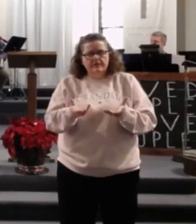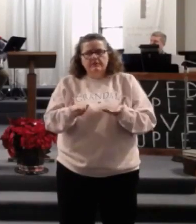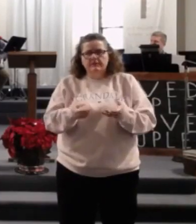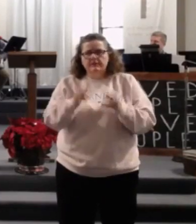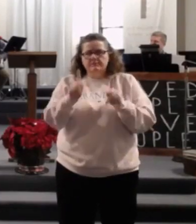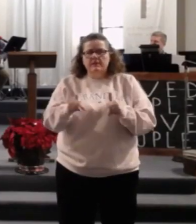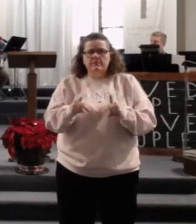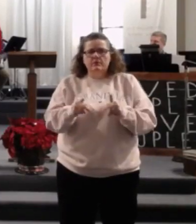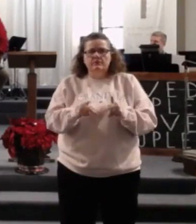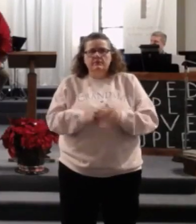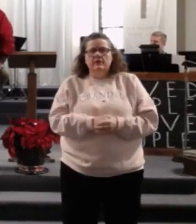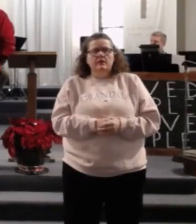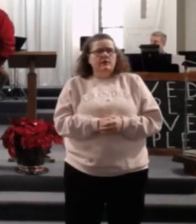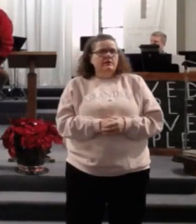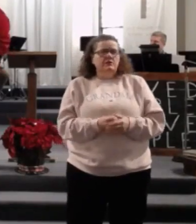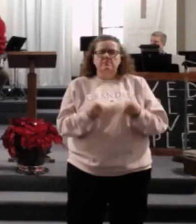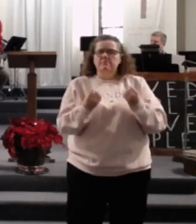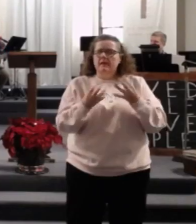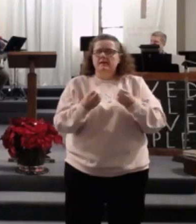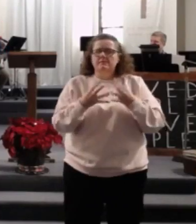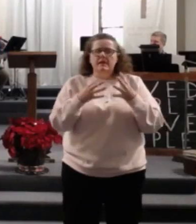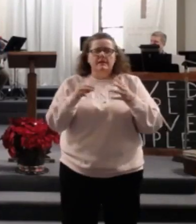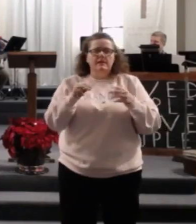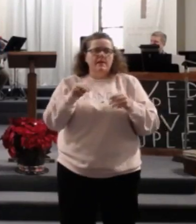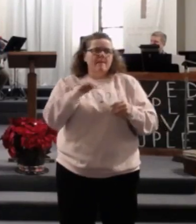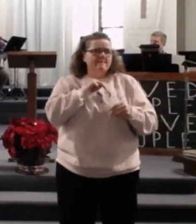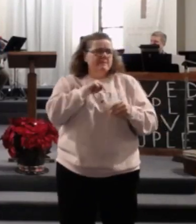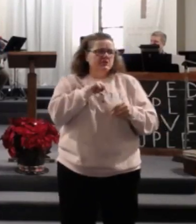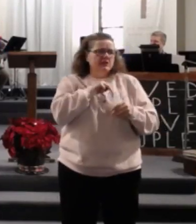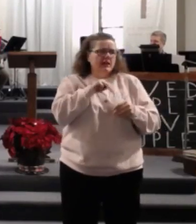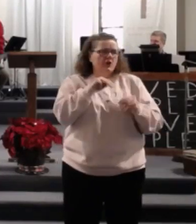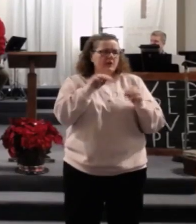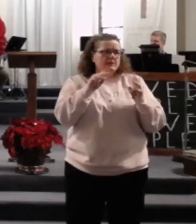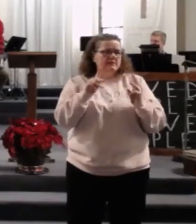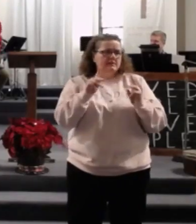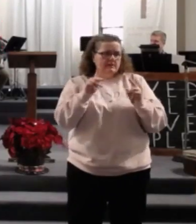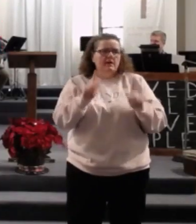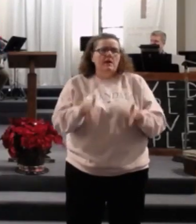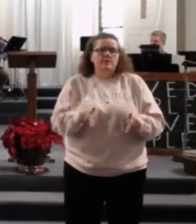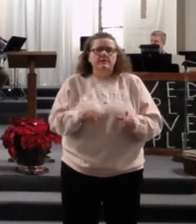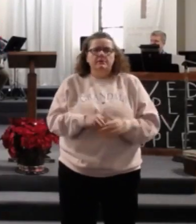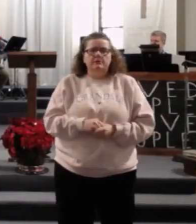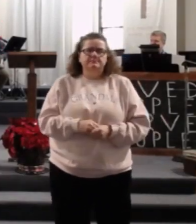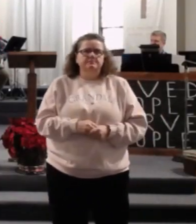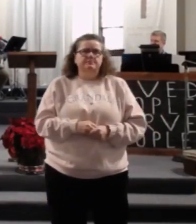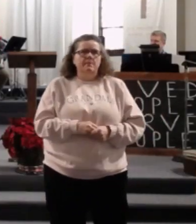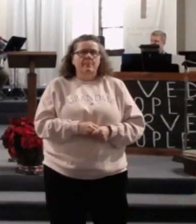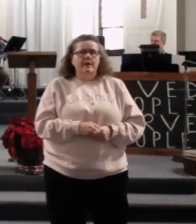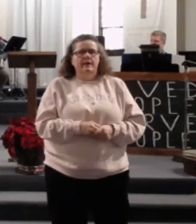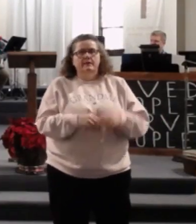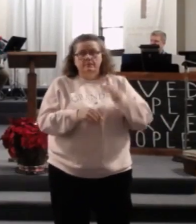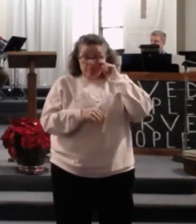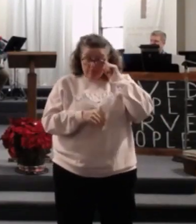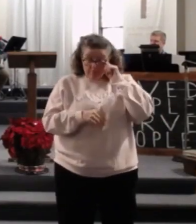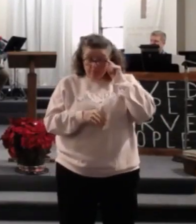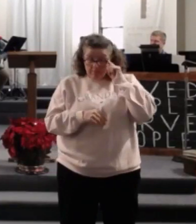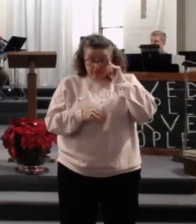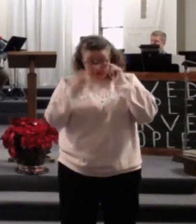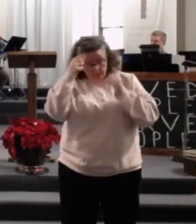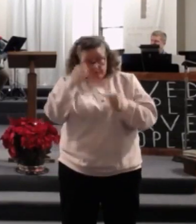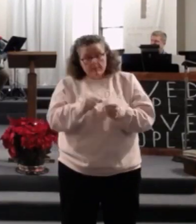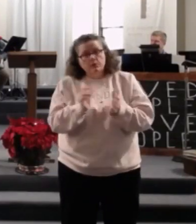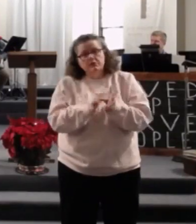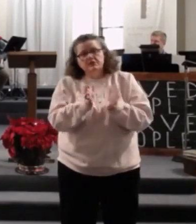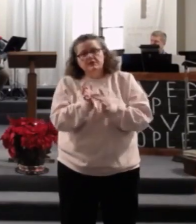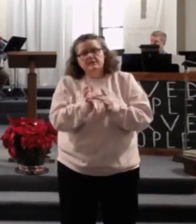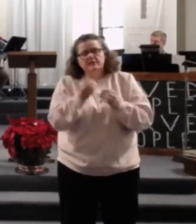missionaries that we're supporting. Now, hold on, that's a biblical 3,800. Here's what I mean by that. Remember when Jesus